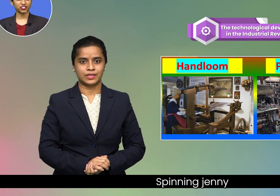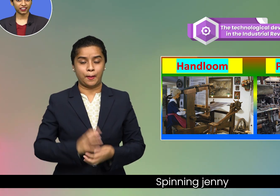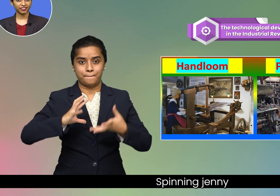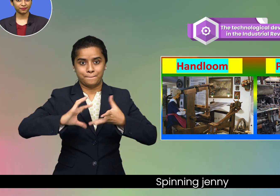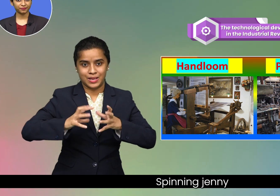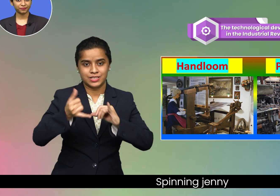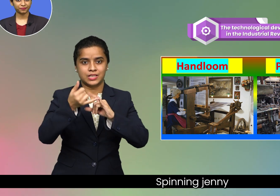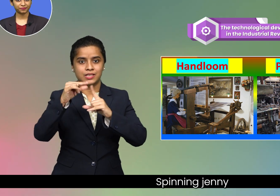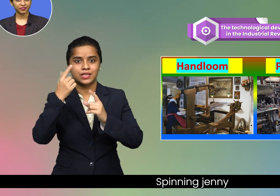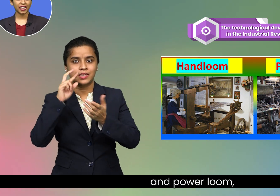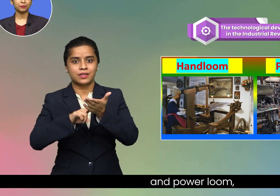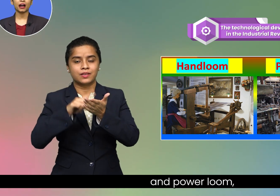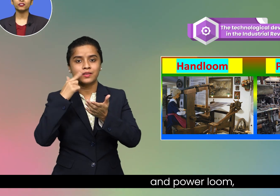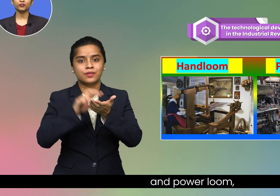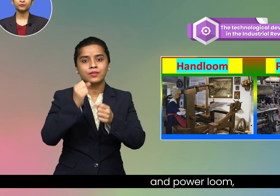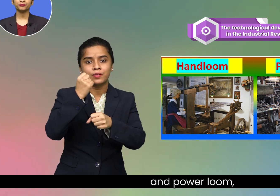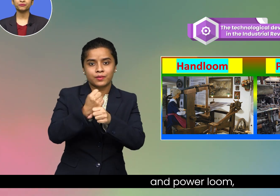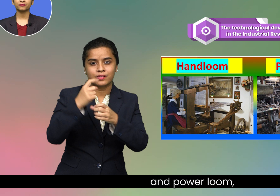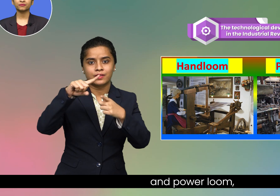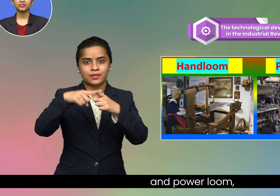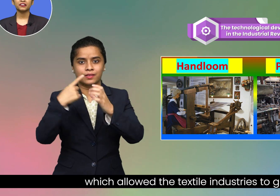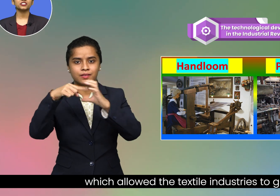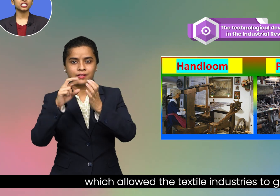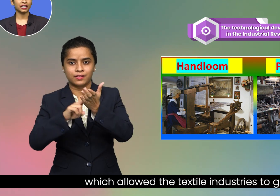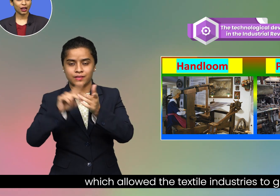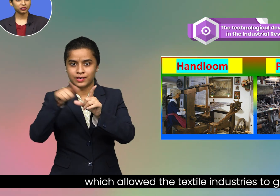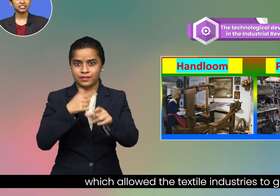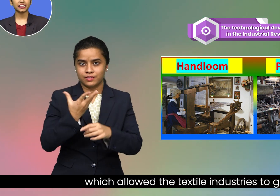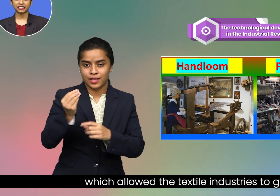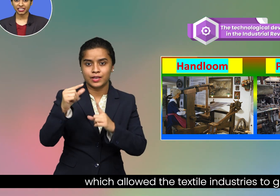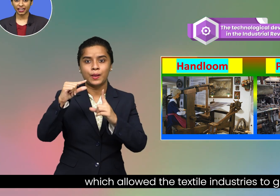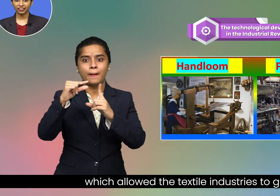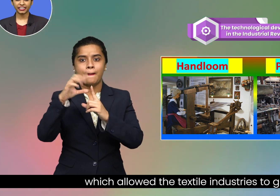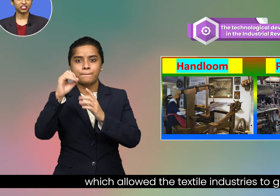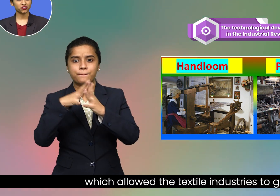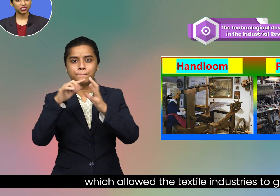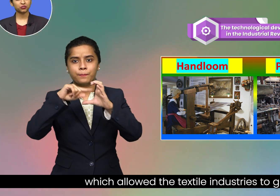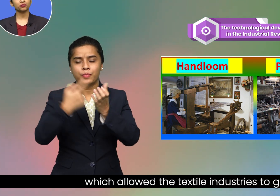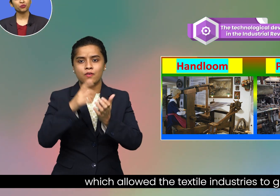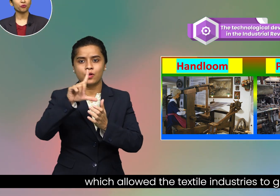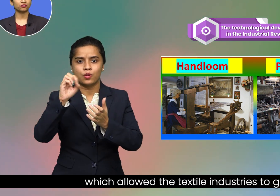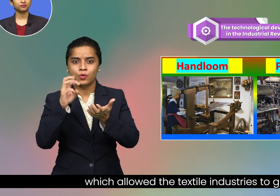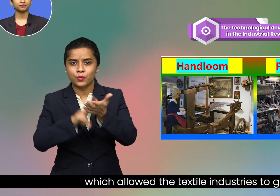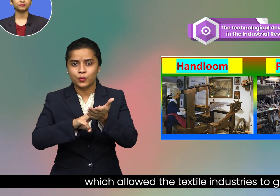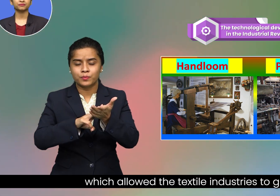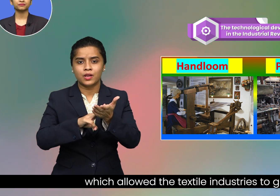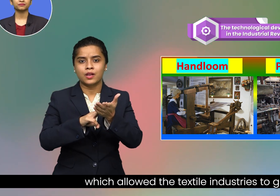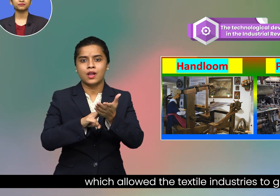spinning jenny and power loom, which allowed the textile industries to grow.